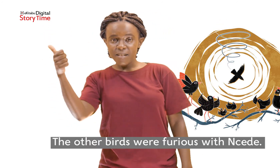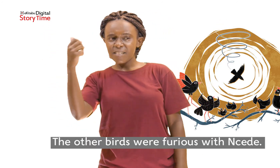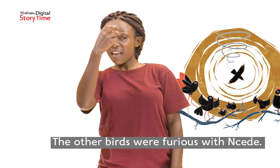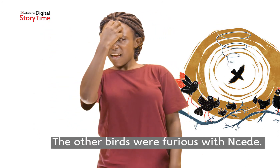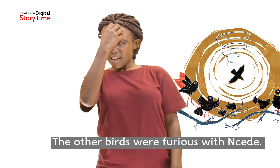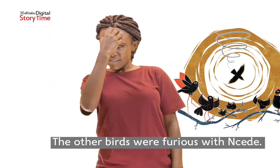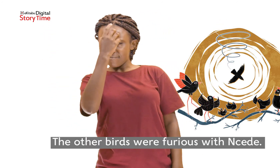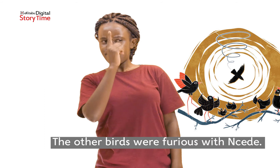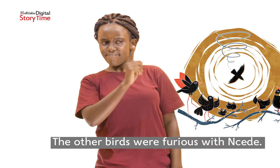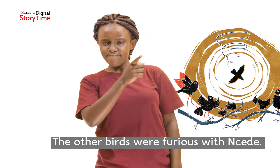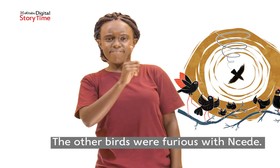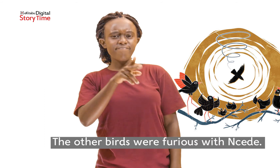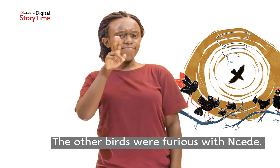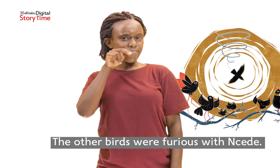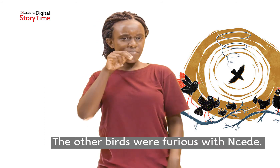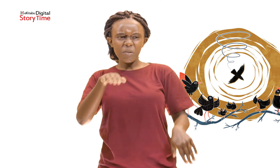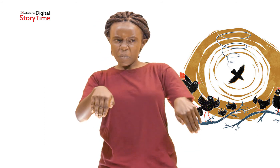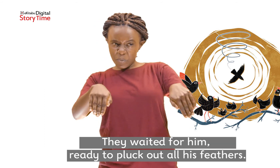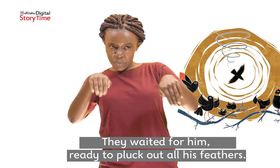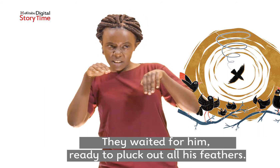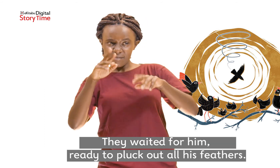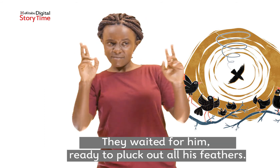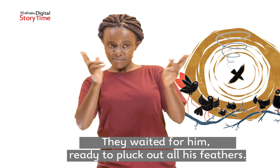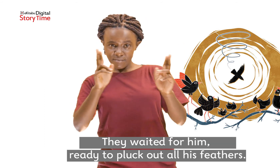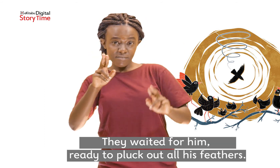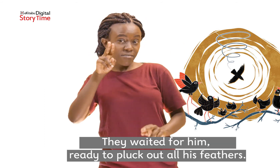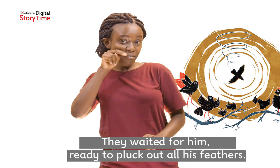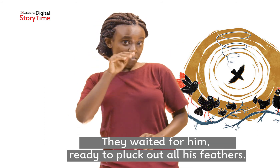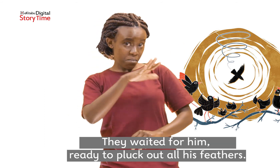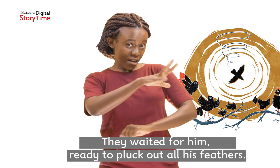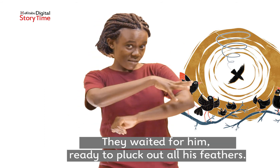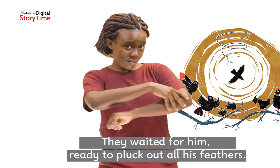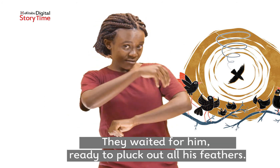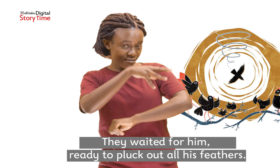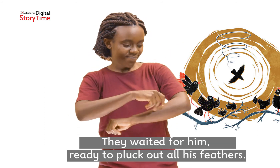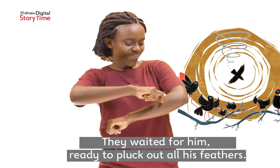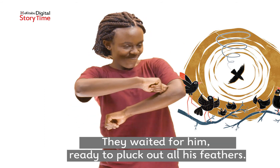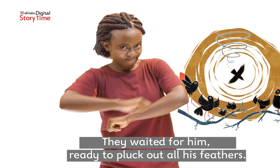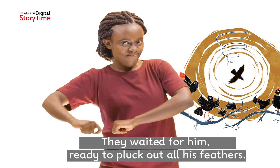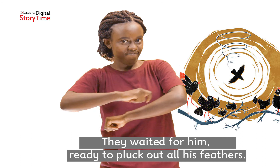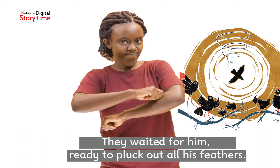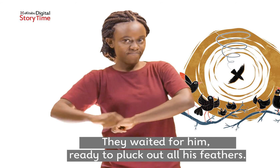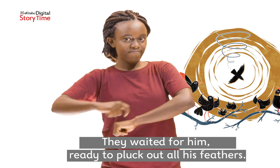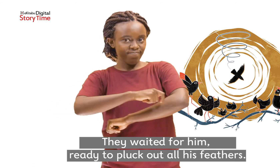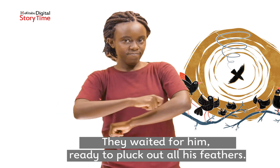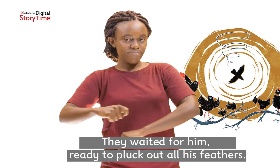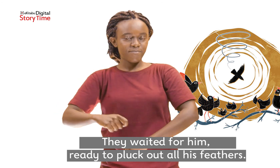were furious with Sid. They waited for him, ready to pluck out all his